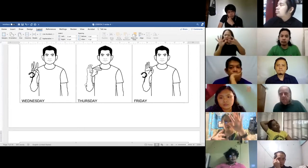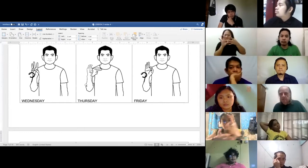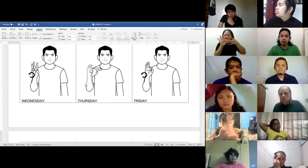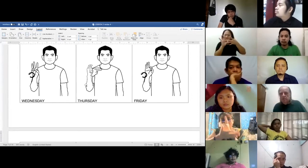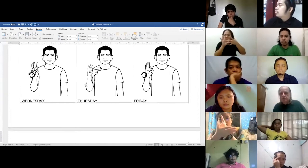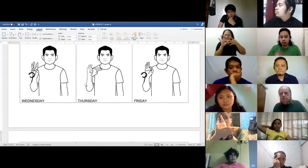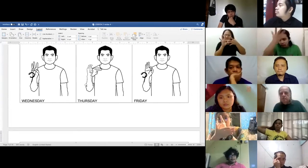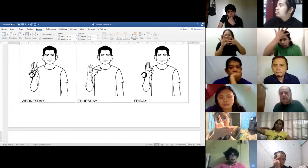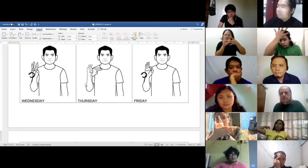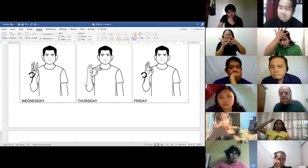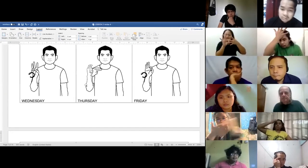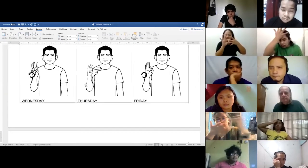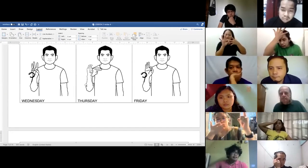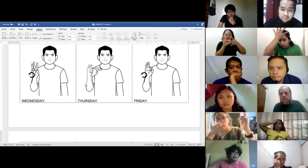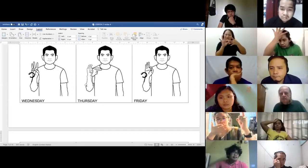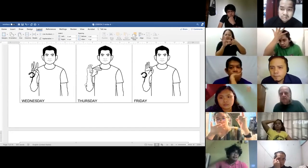Or just week?